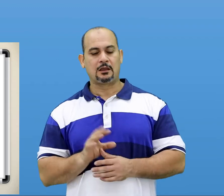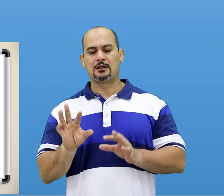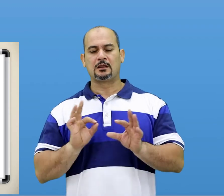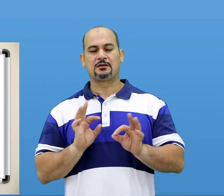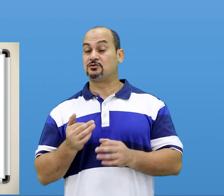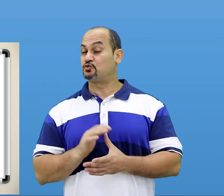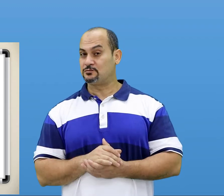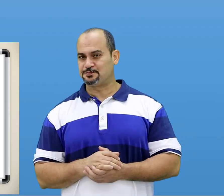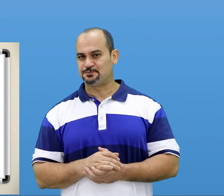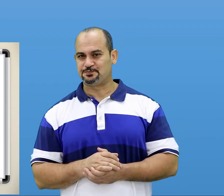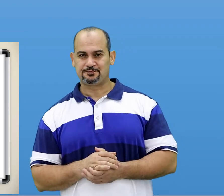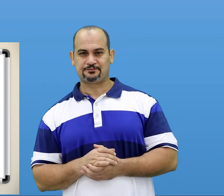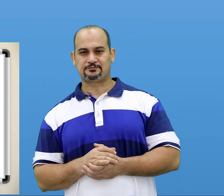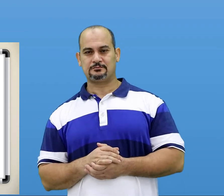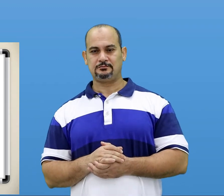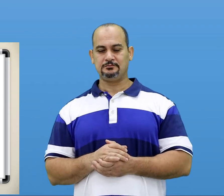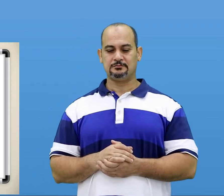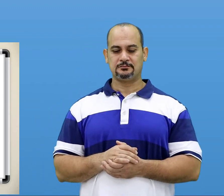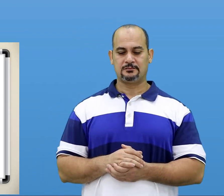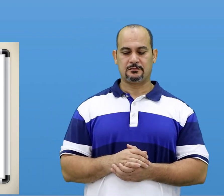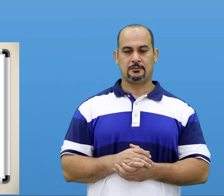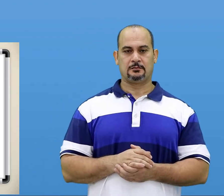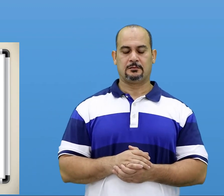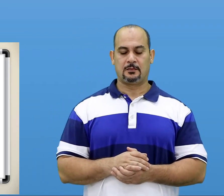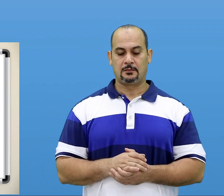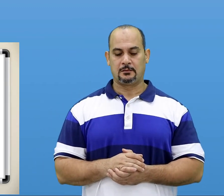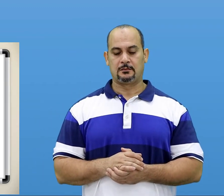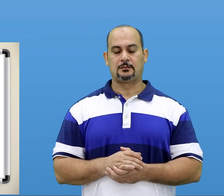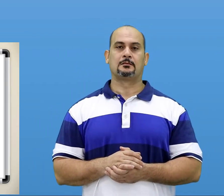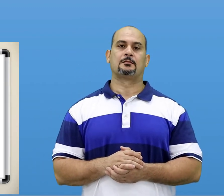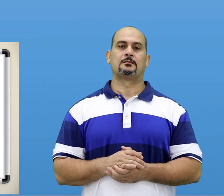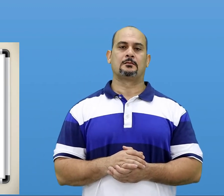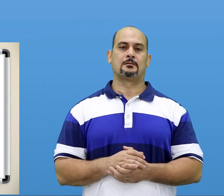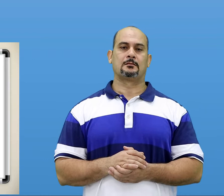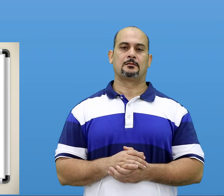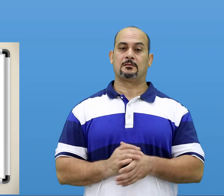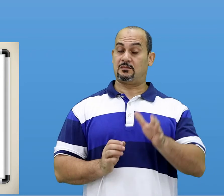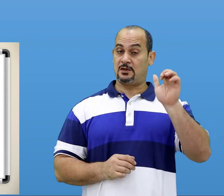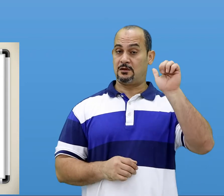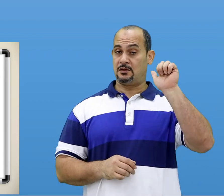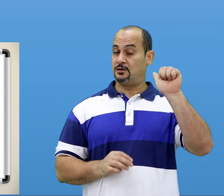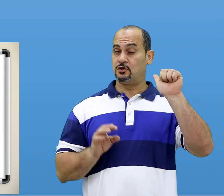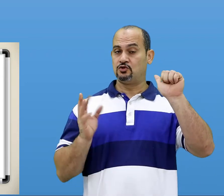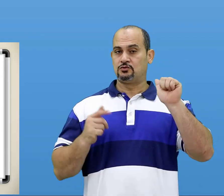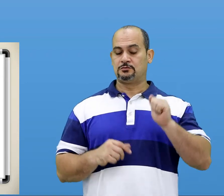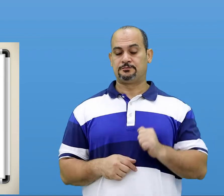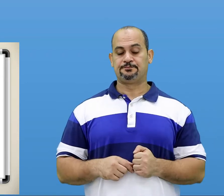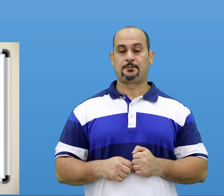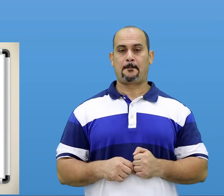I want you to read the answers and try to guess the correct answer.